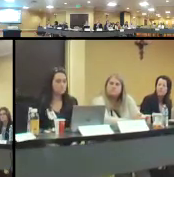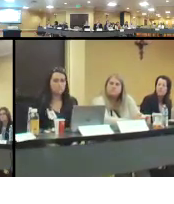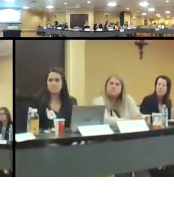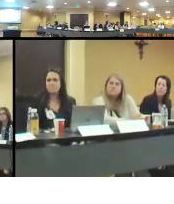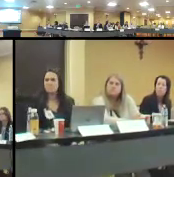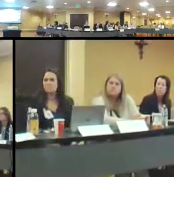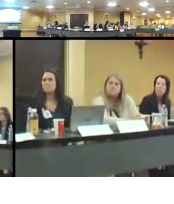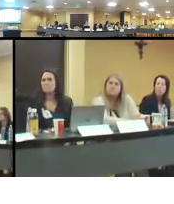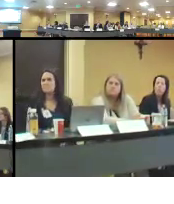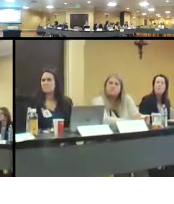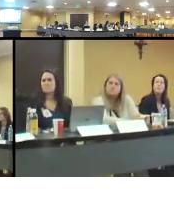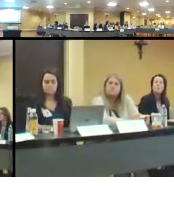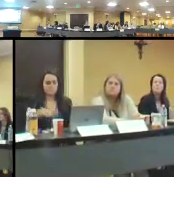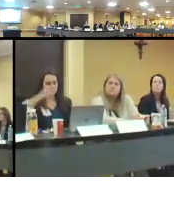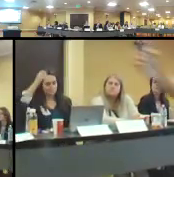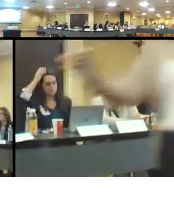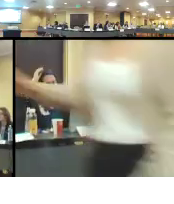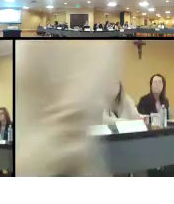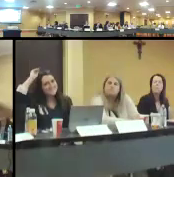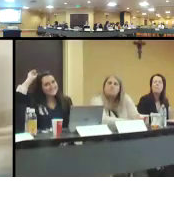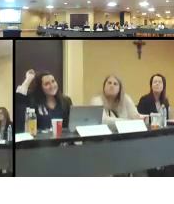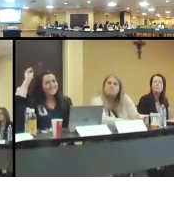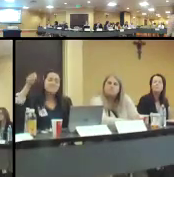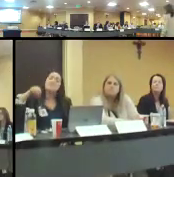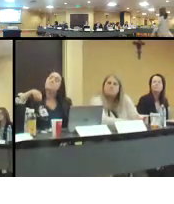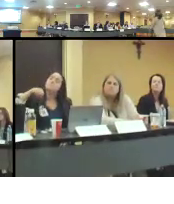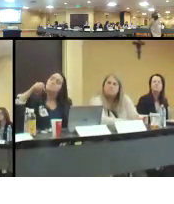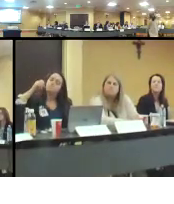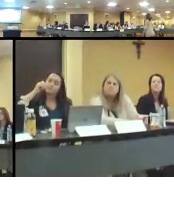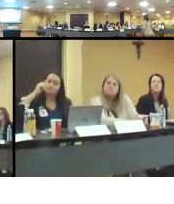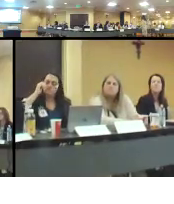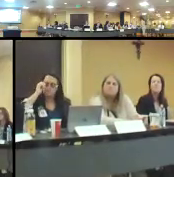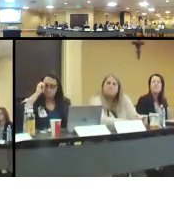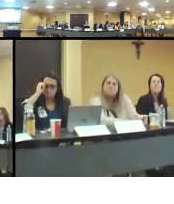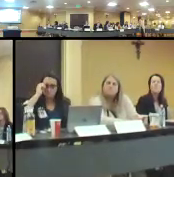I saw a lot of things, okay.